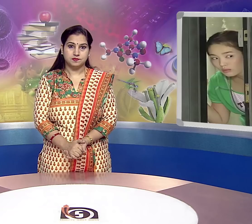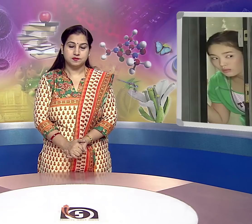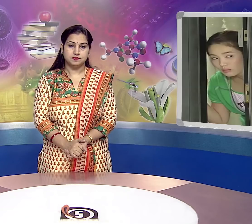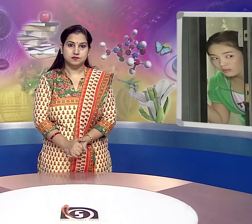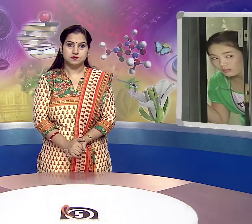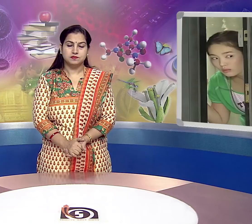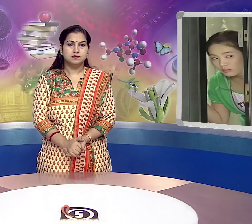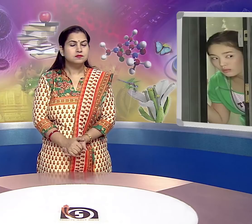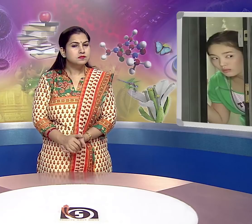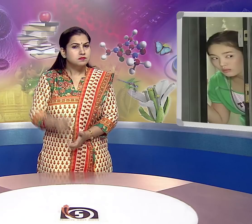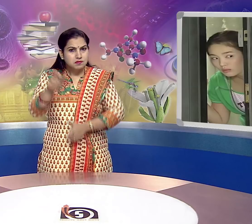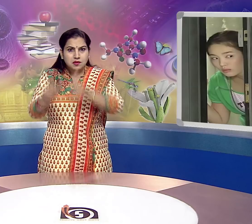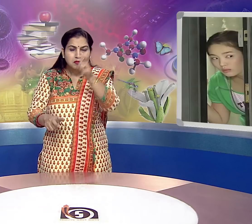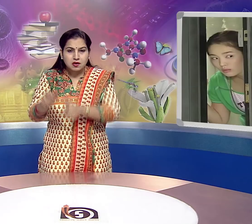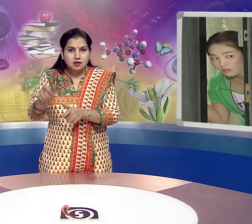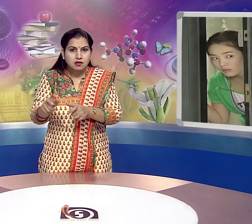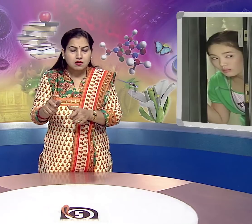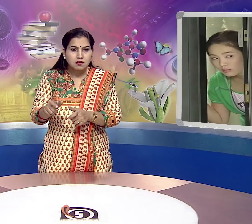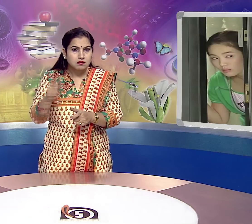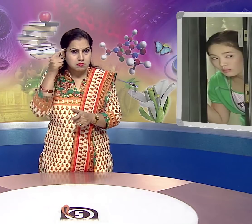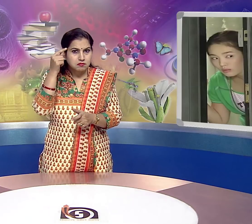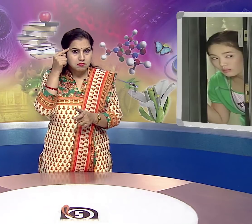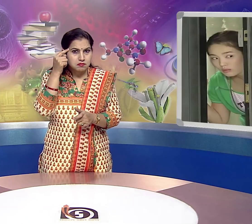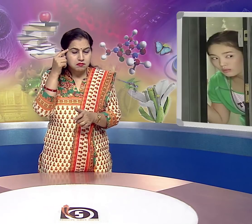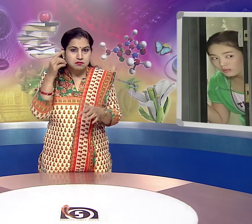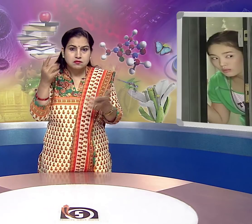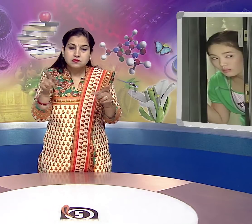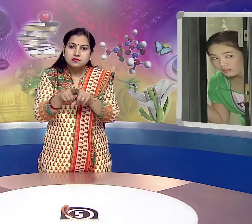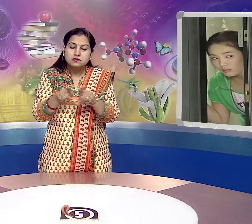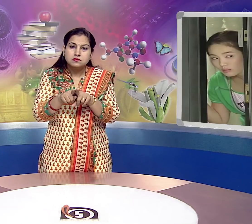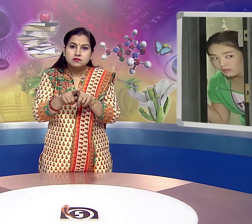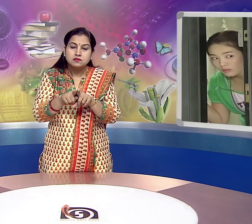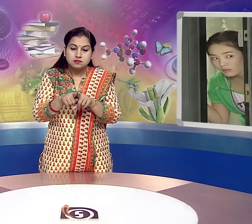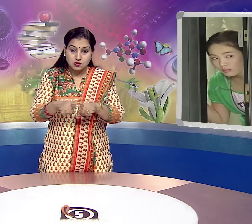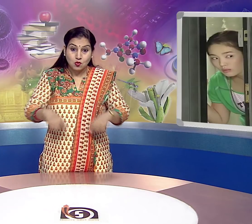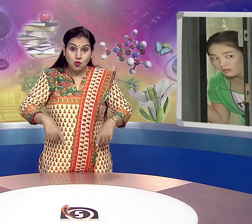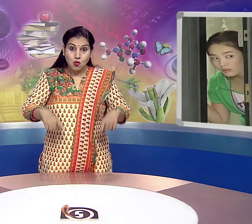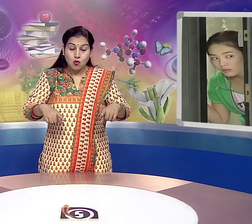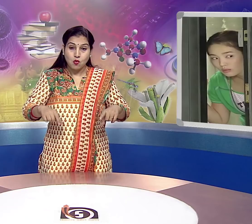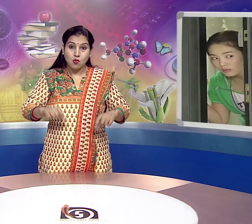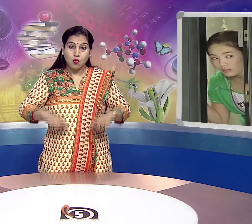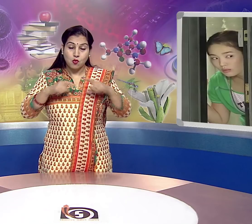Though people had withdrawn into their homes,